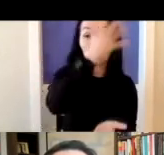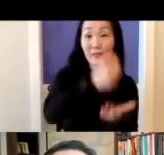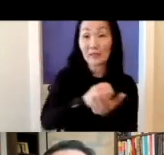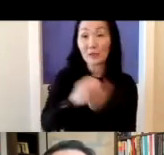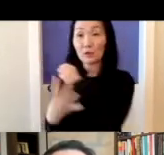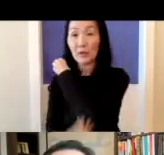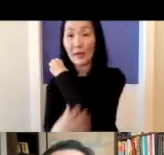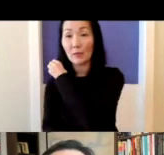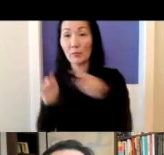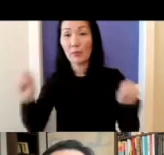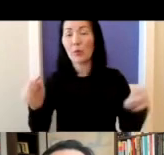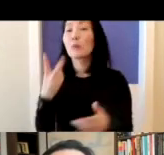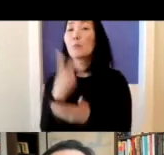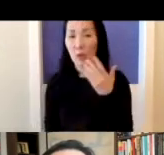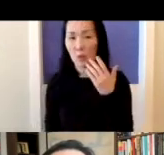income of approximately